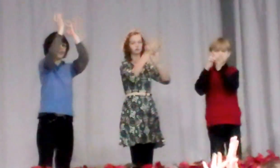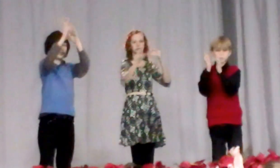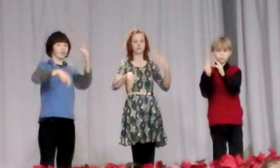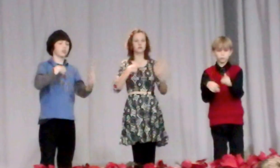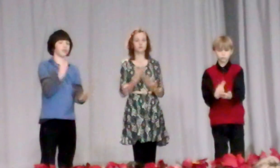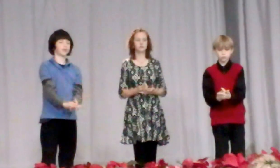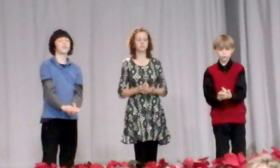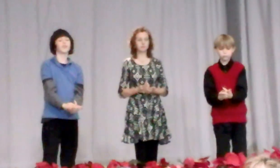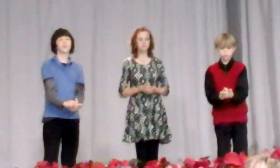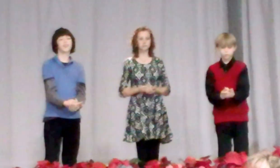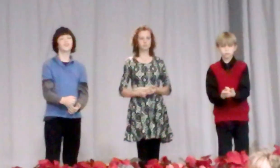light.